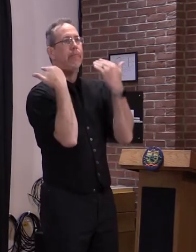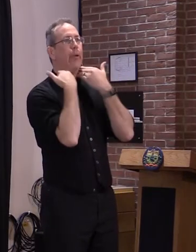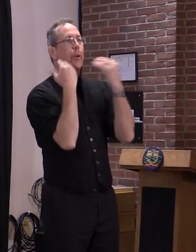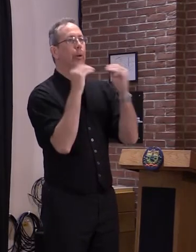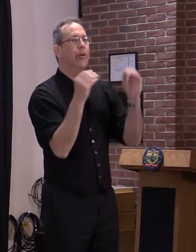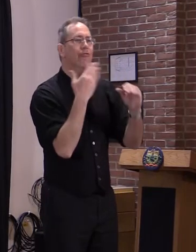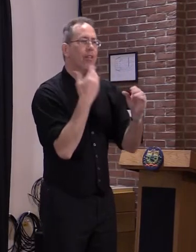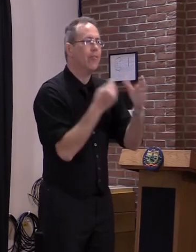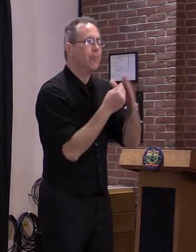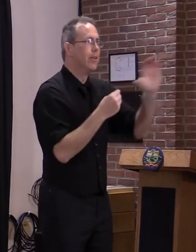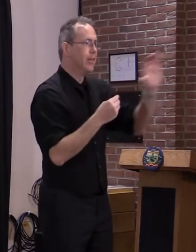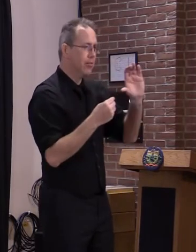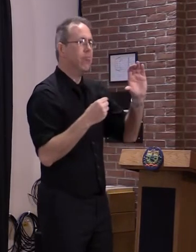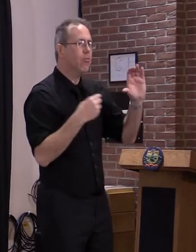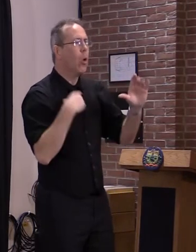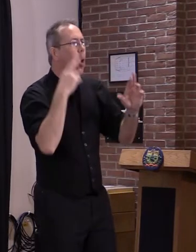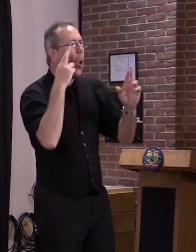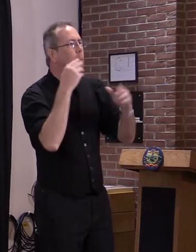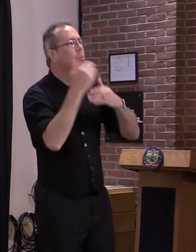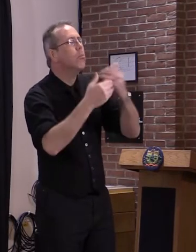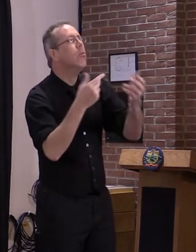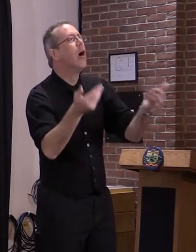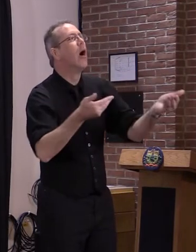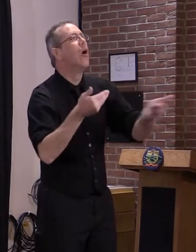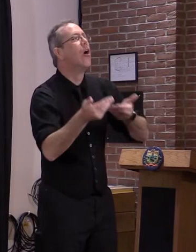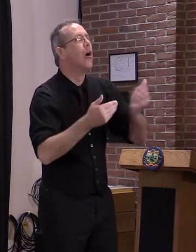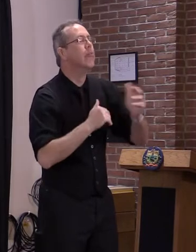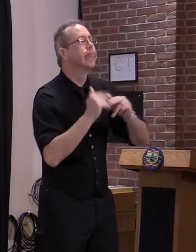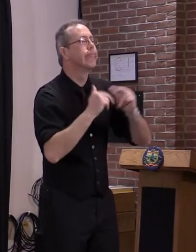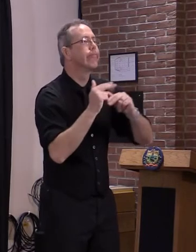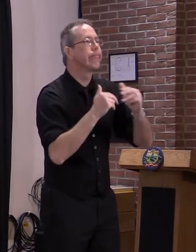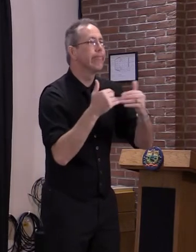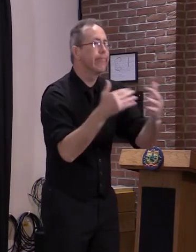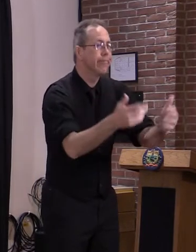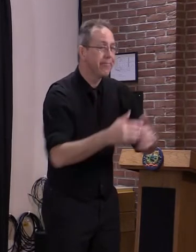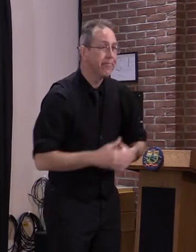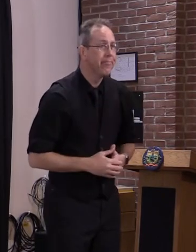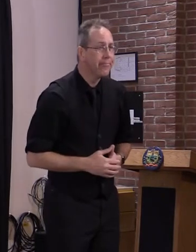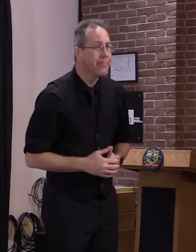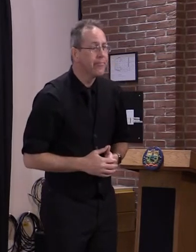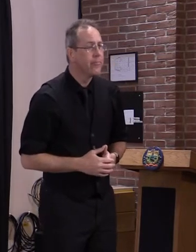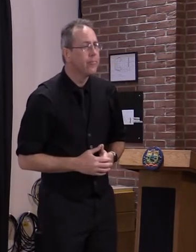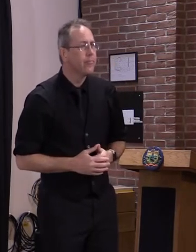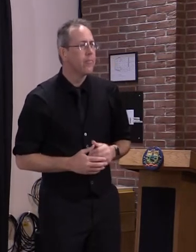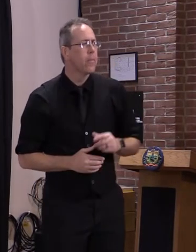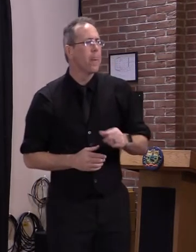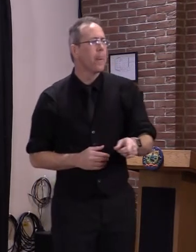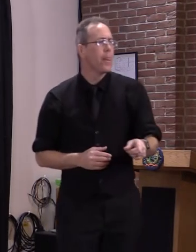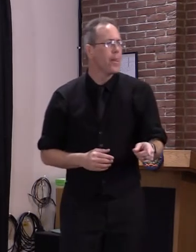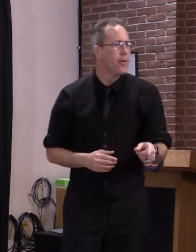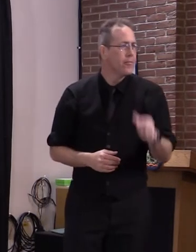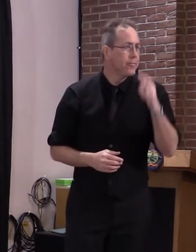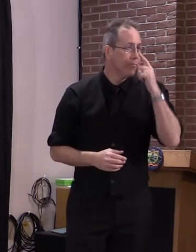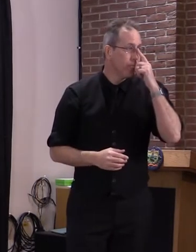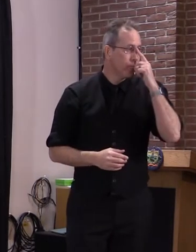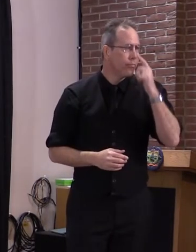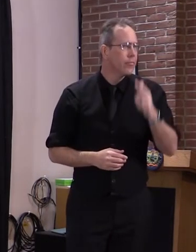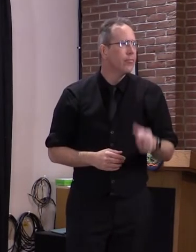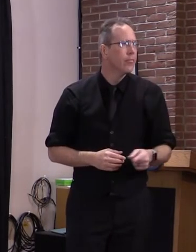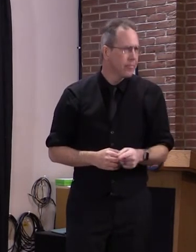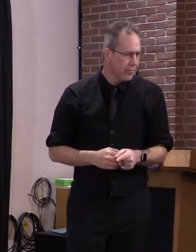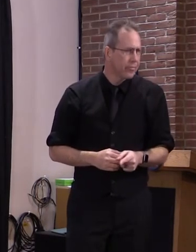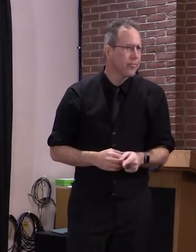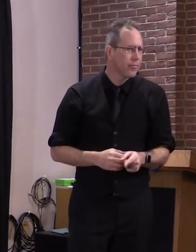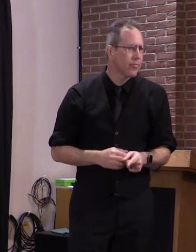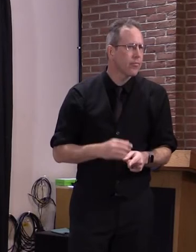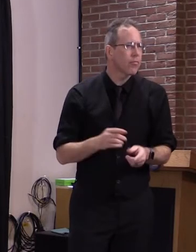it. As far as the CTE funding is concerned, I've sent three kids